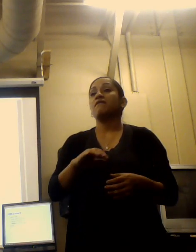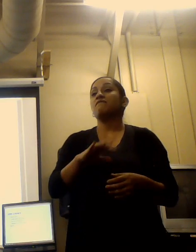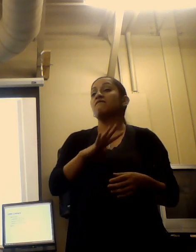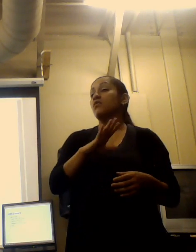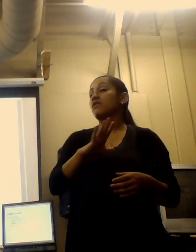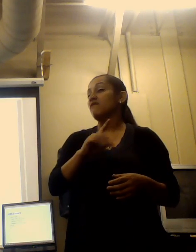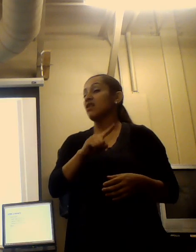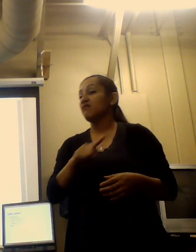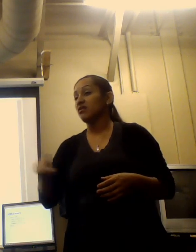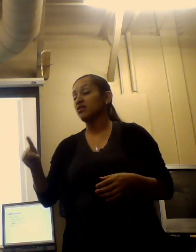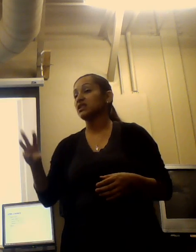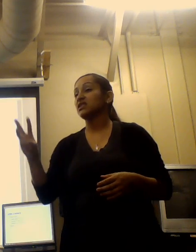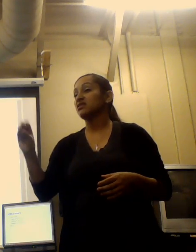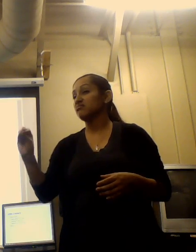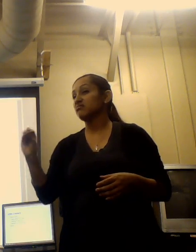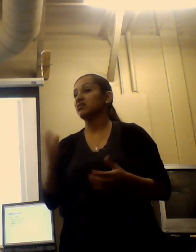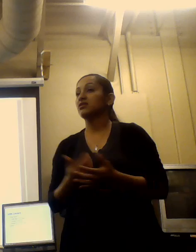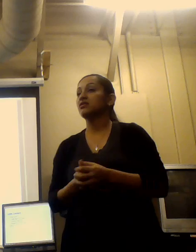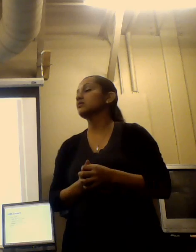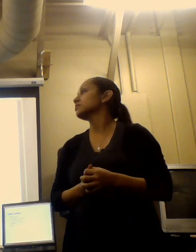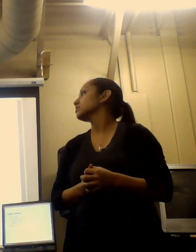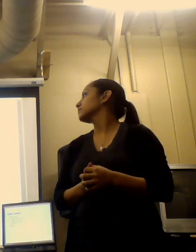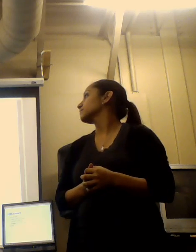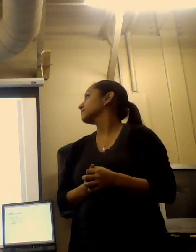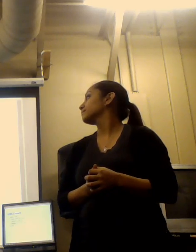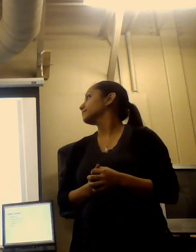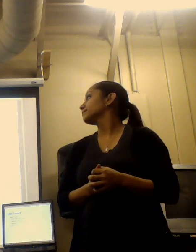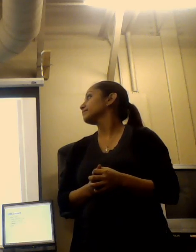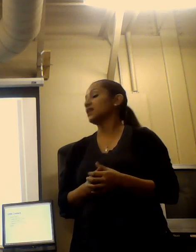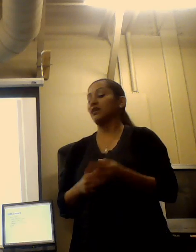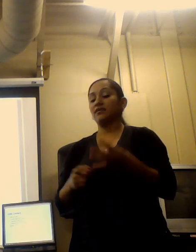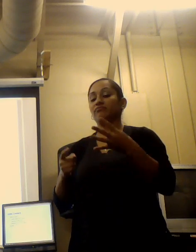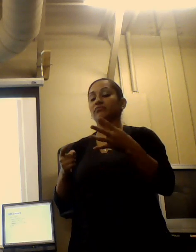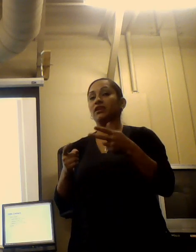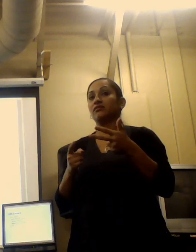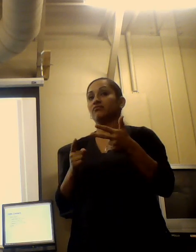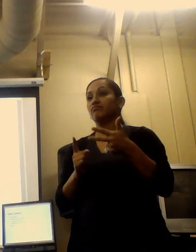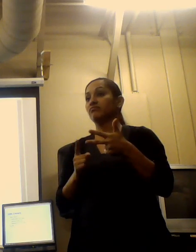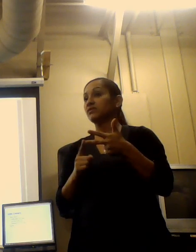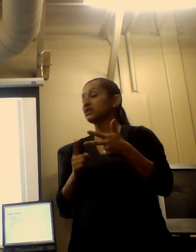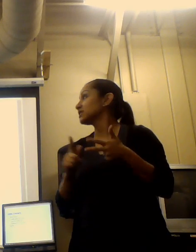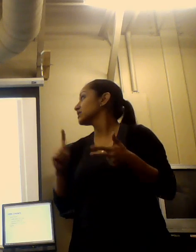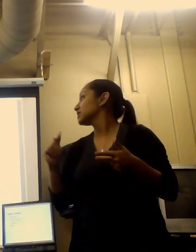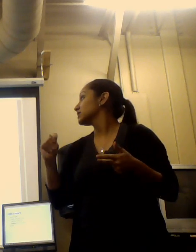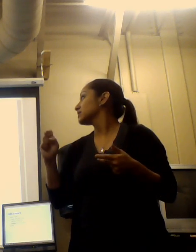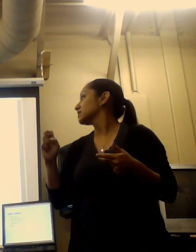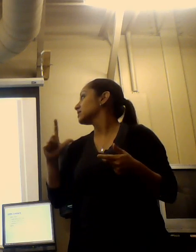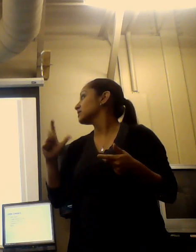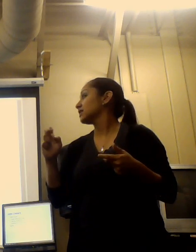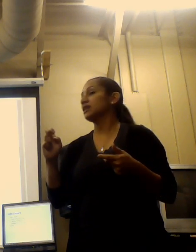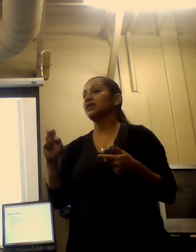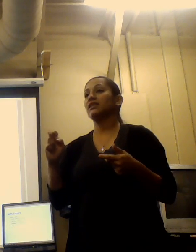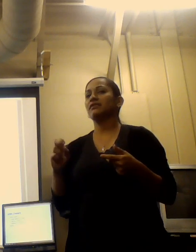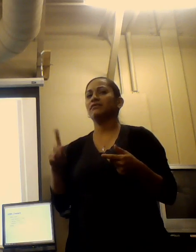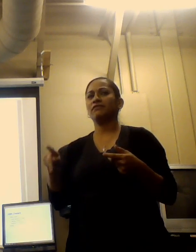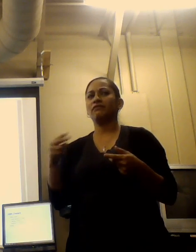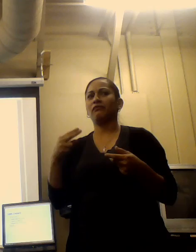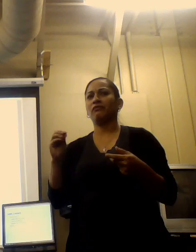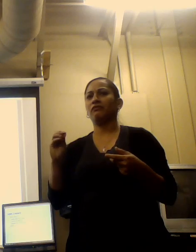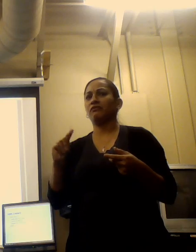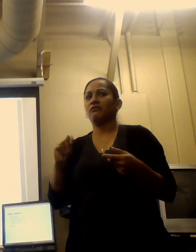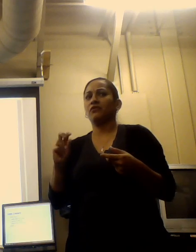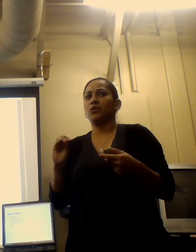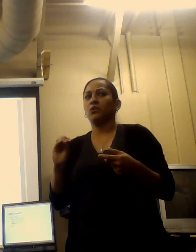just walk around. And then telephoto is going to start to compress things and allow you to see things farther away. So